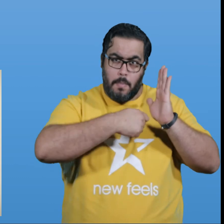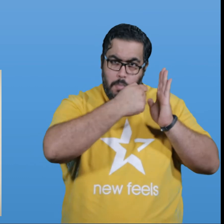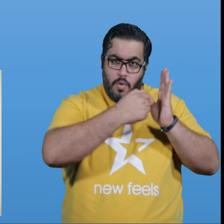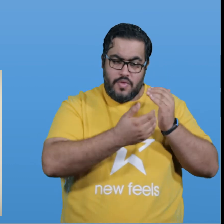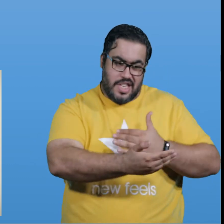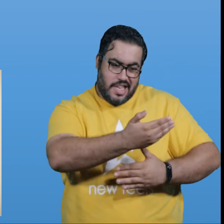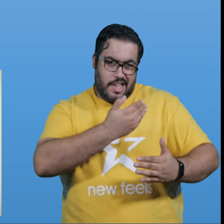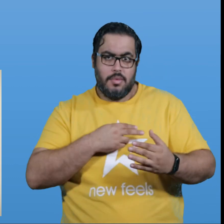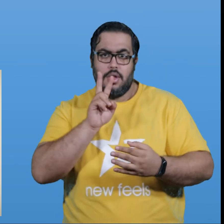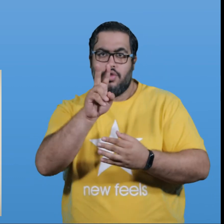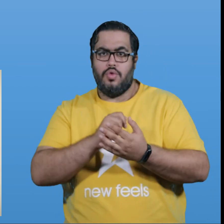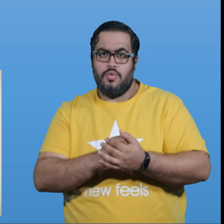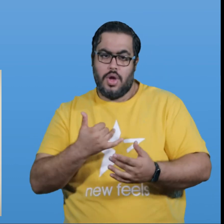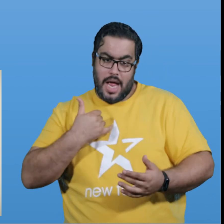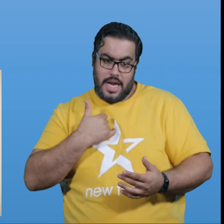gives us a good experience.